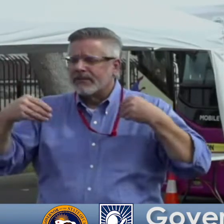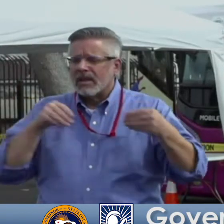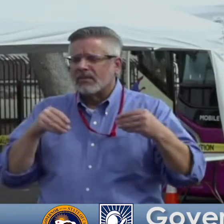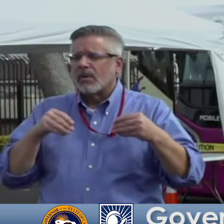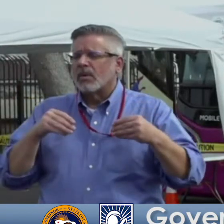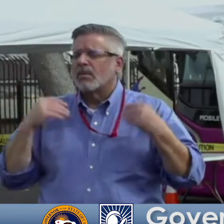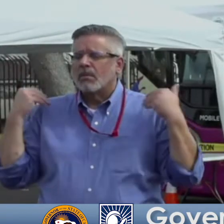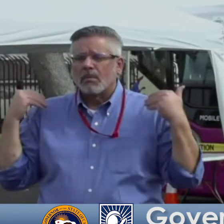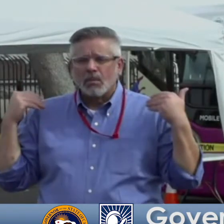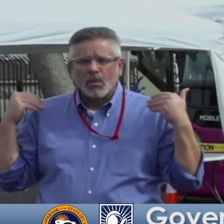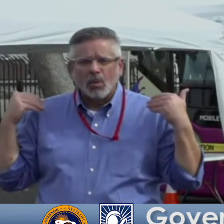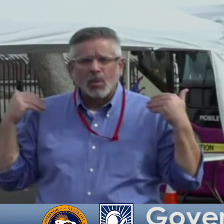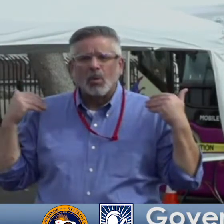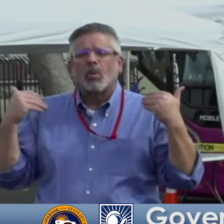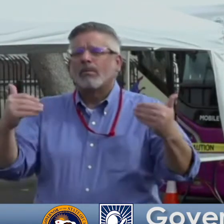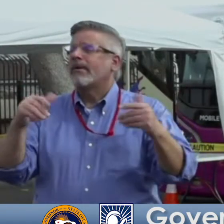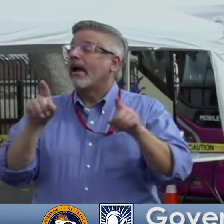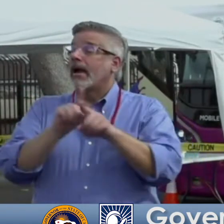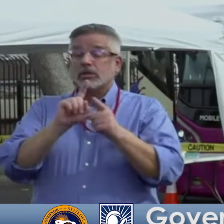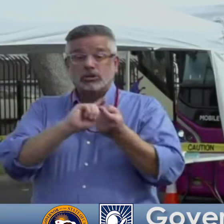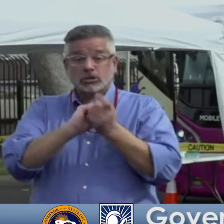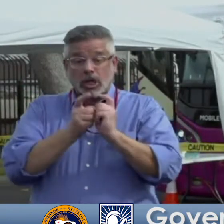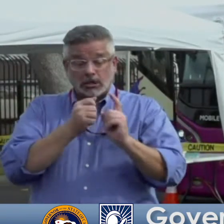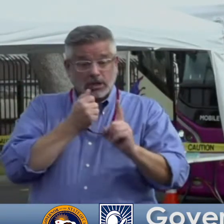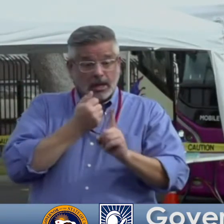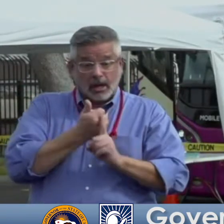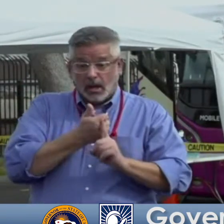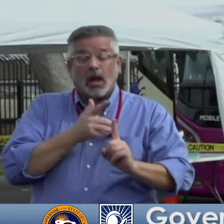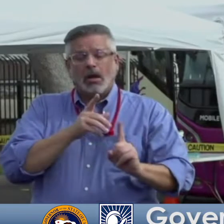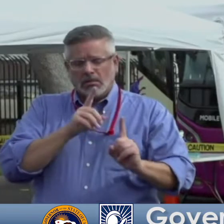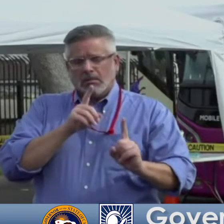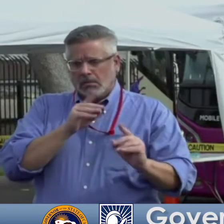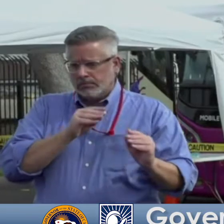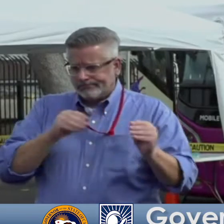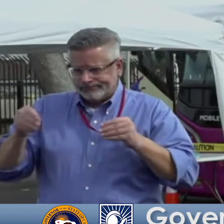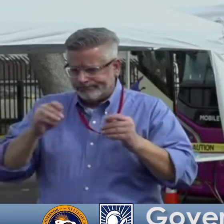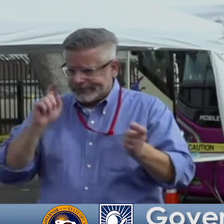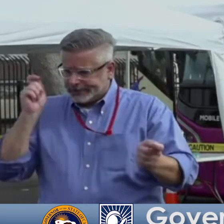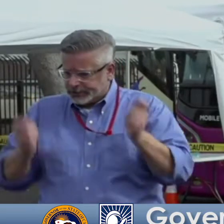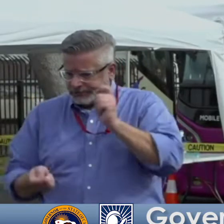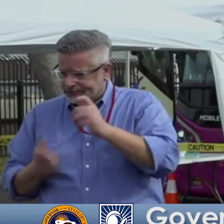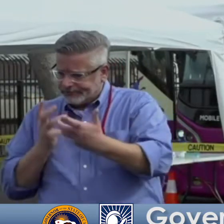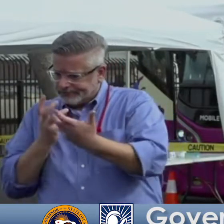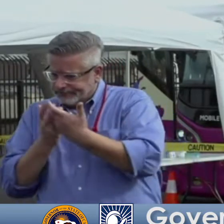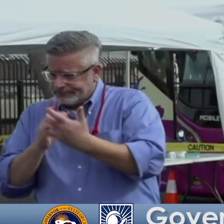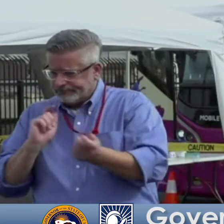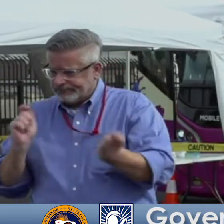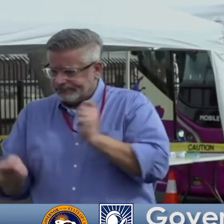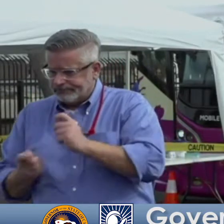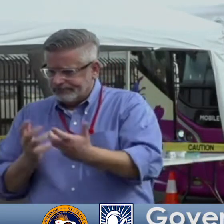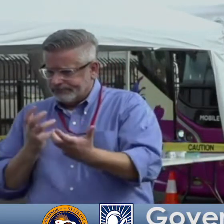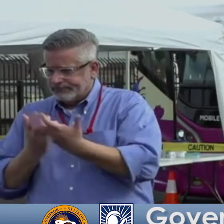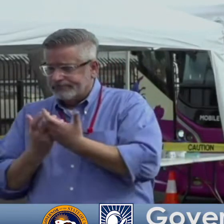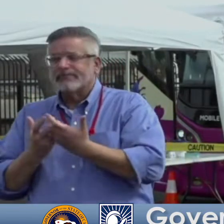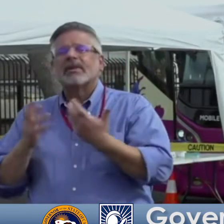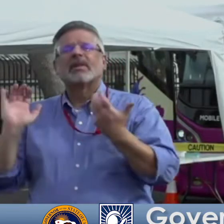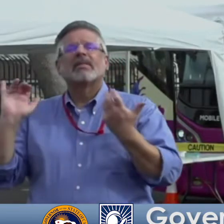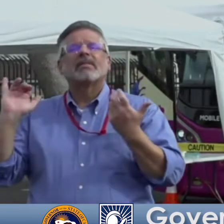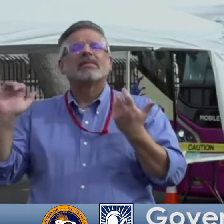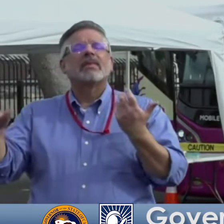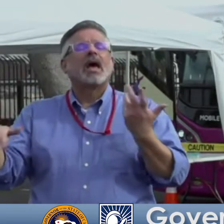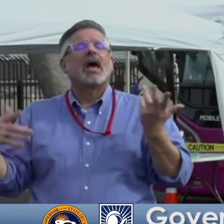and moving as conditions change in real time to adapt to those changing conditions. So with all of that,